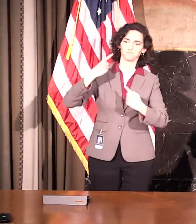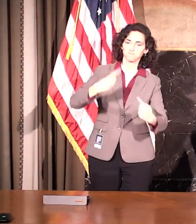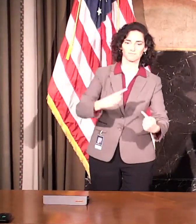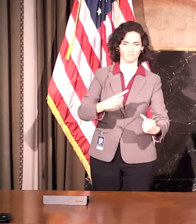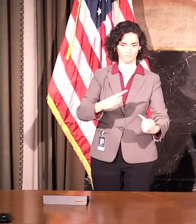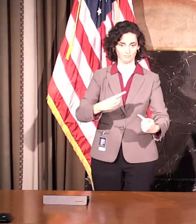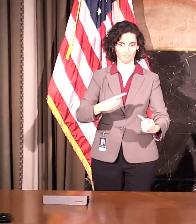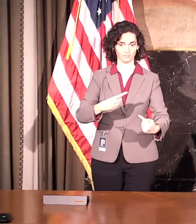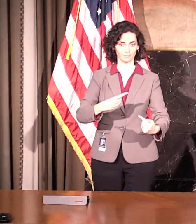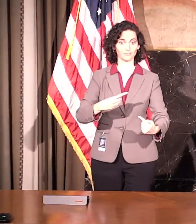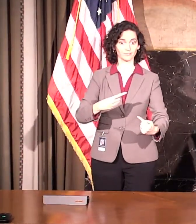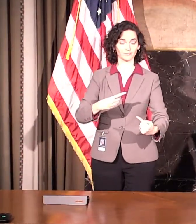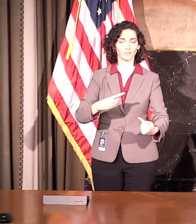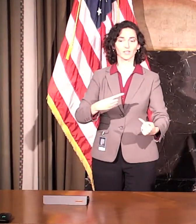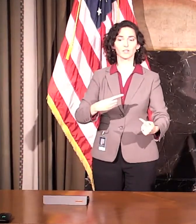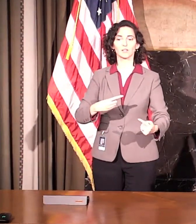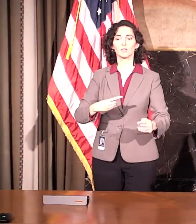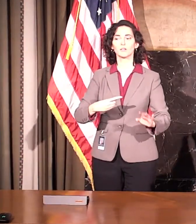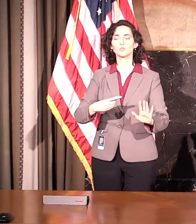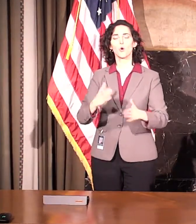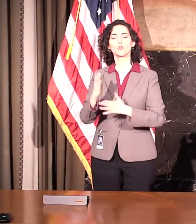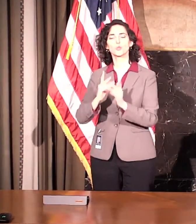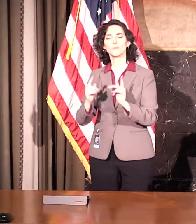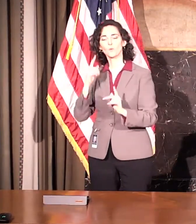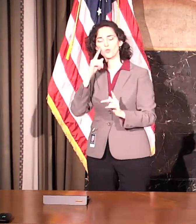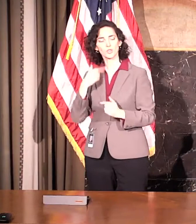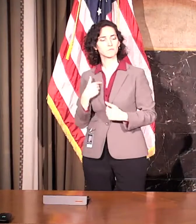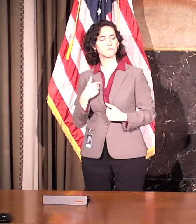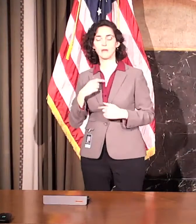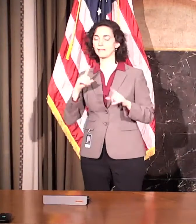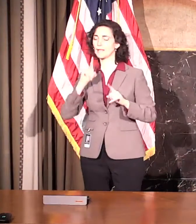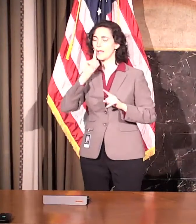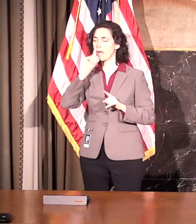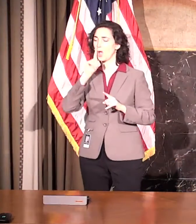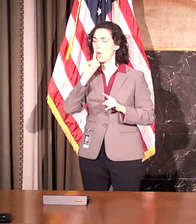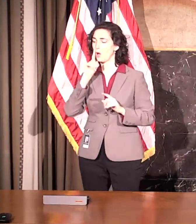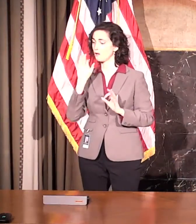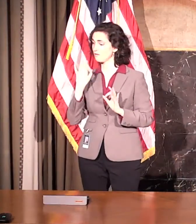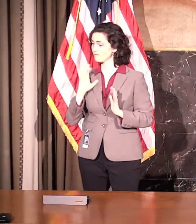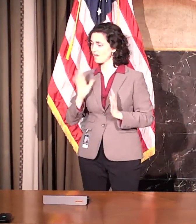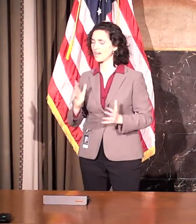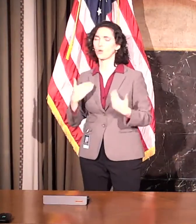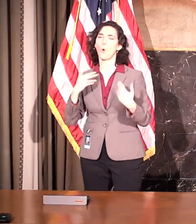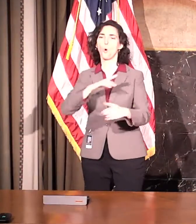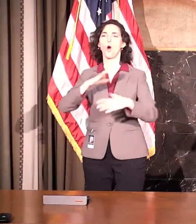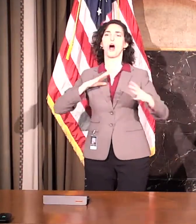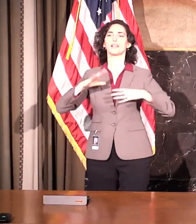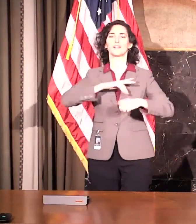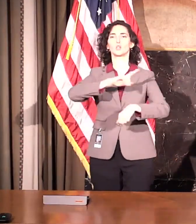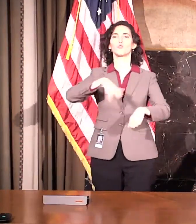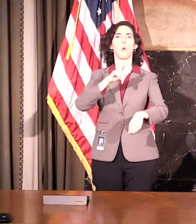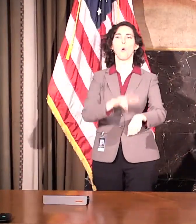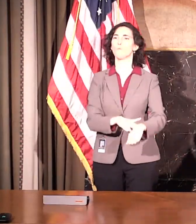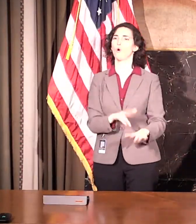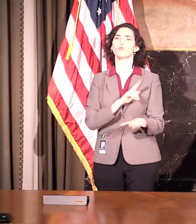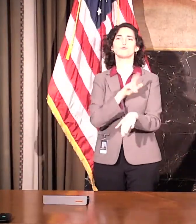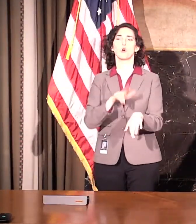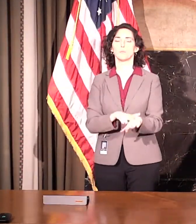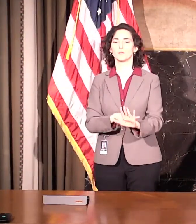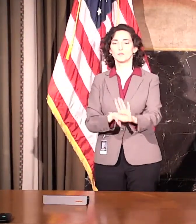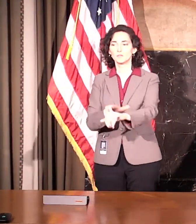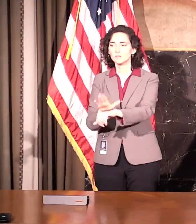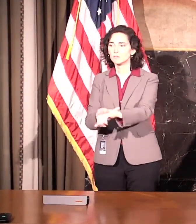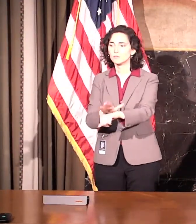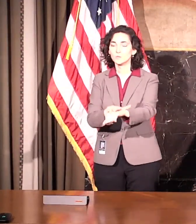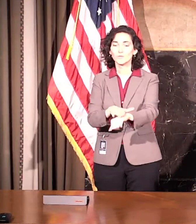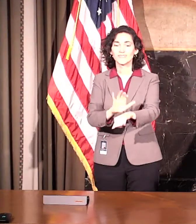And it tells me some people may be thinking they can test their way into a normal holiday experience. And I'm cautioning you that is wrong. That